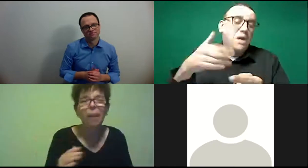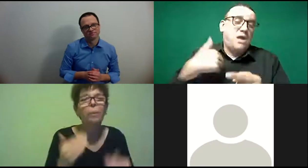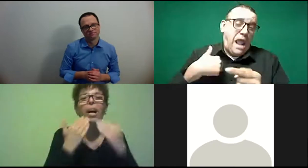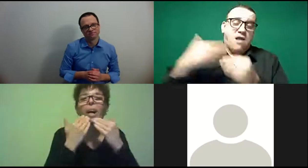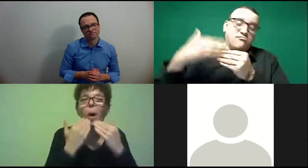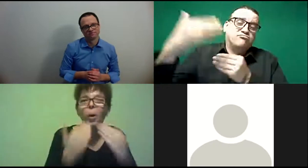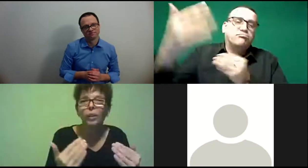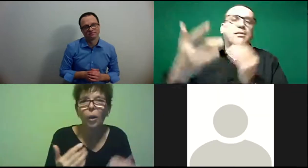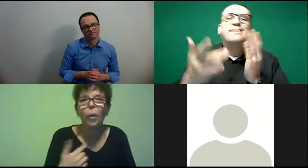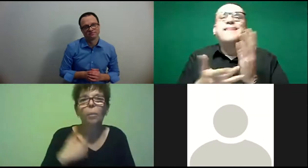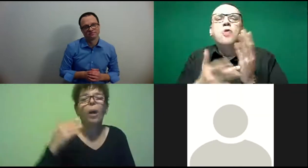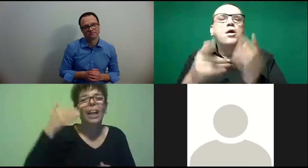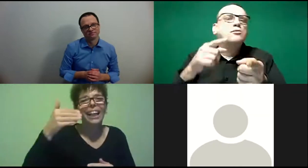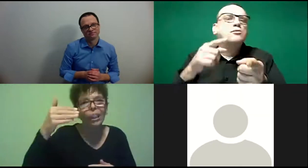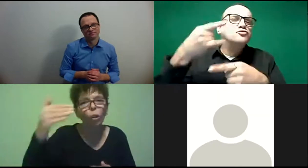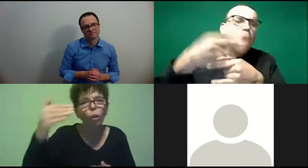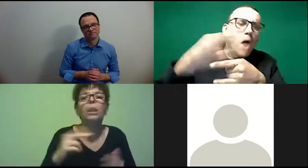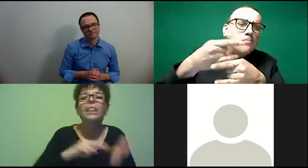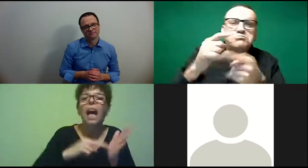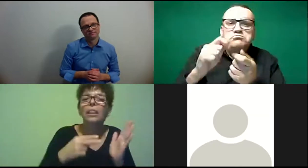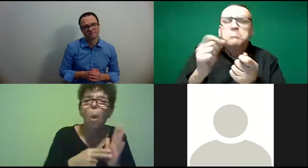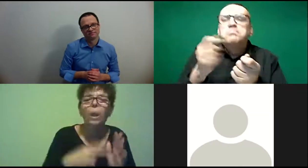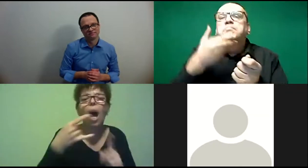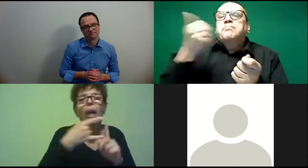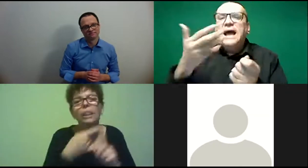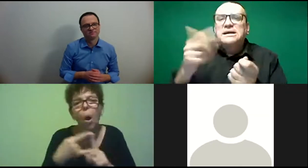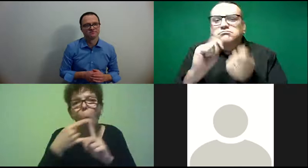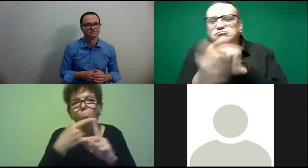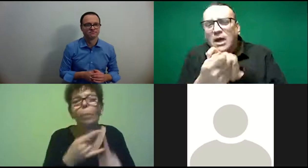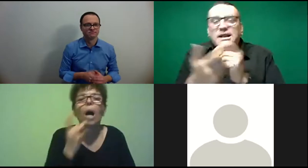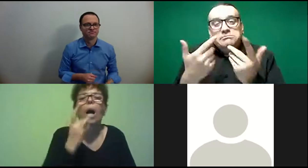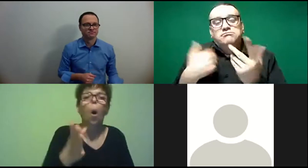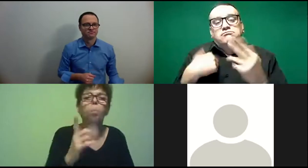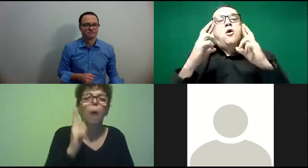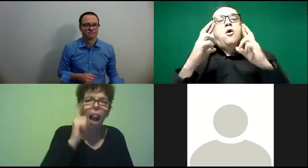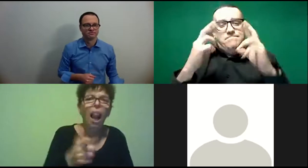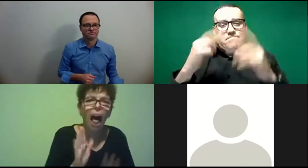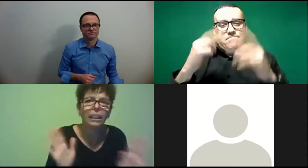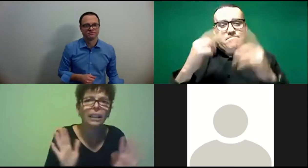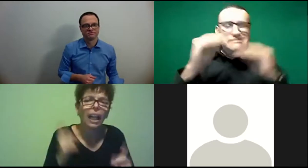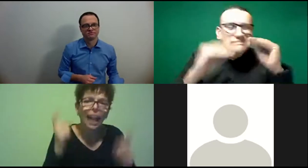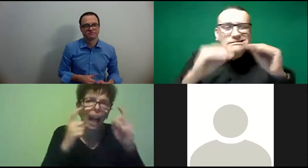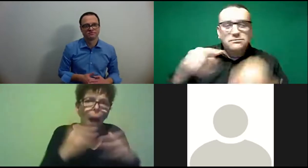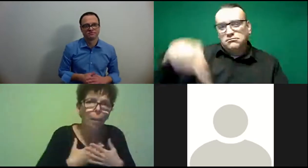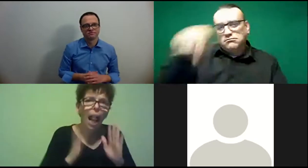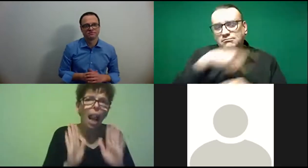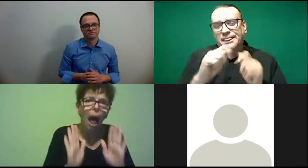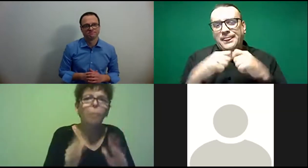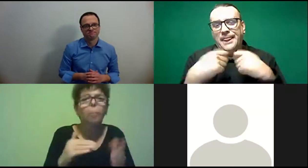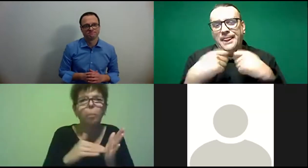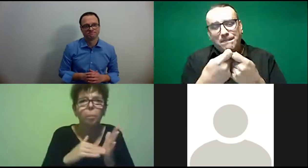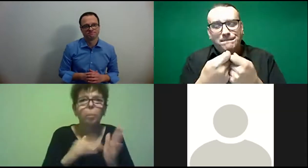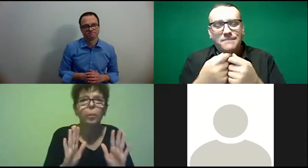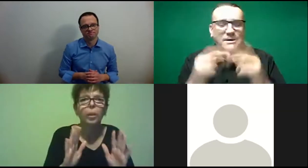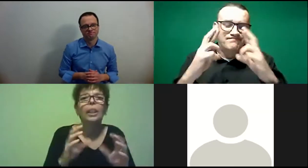now there's so many interpreters. I'll be honest, I'm very tired, but I think there can be some technical changes. I hope that there'll be